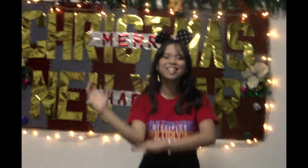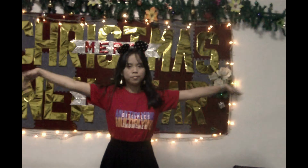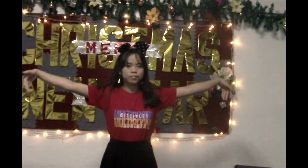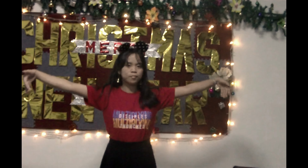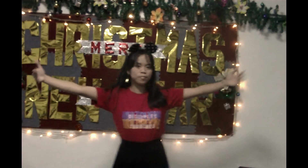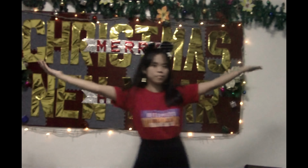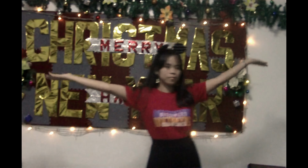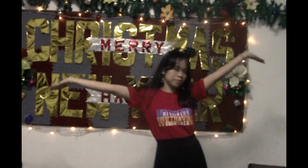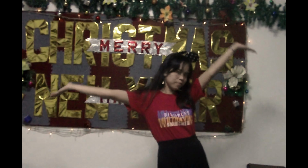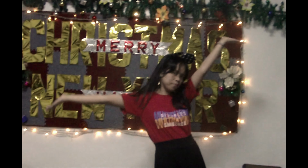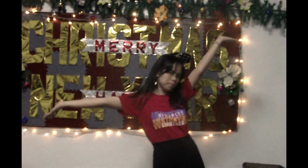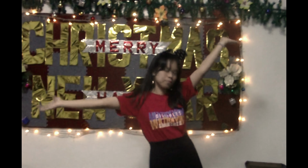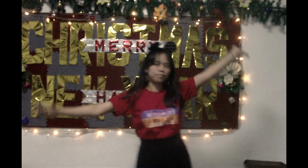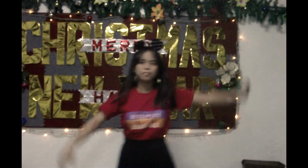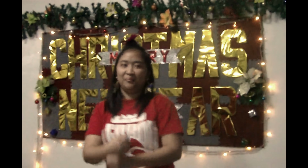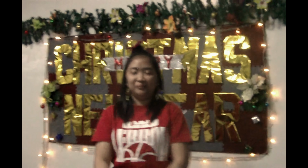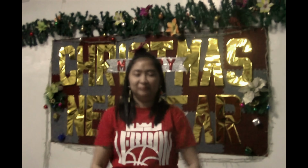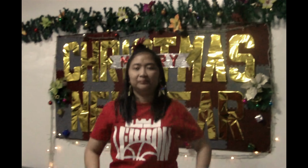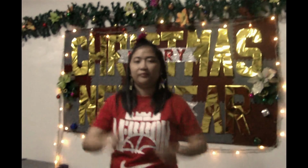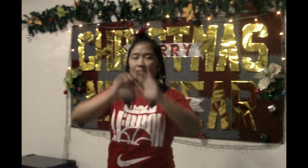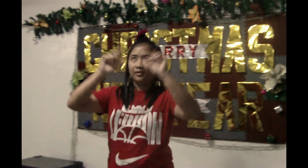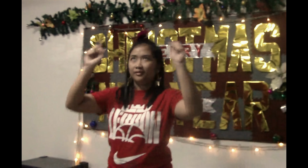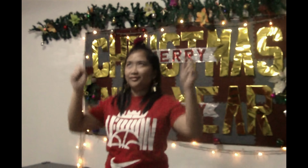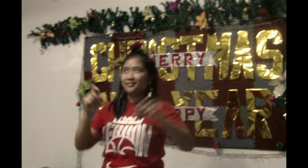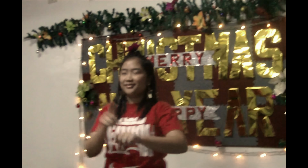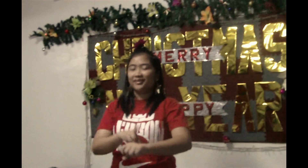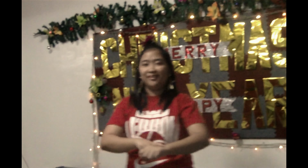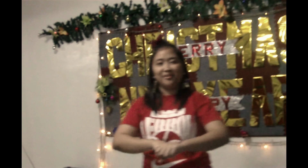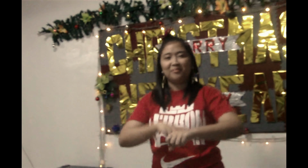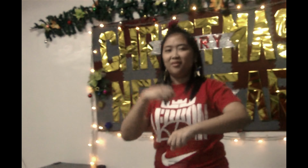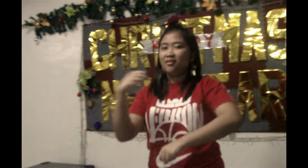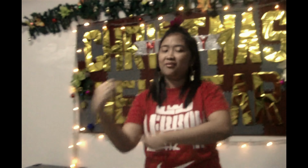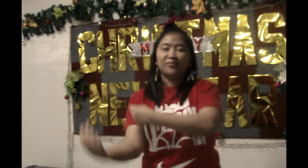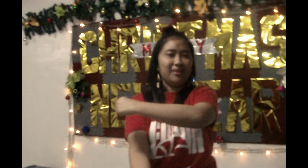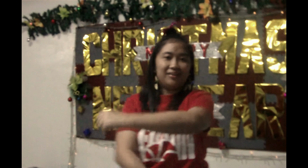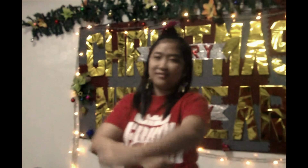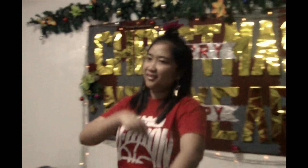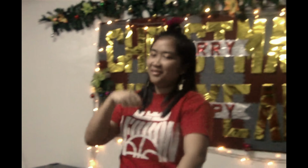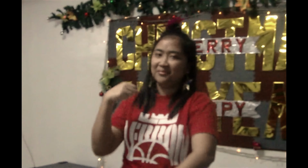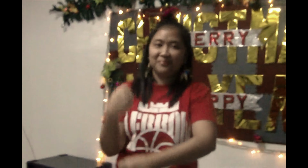It's the greatest time of the year